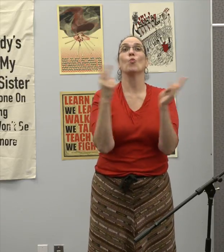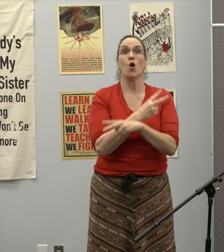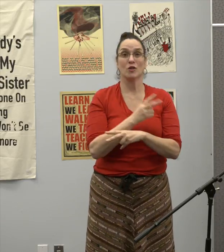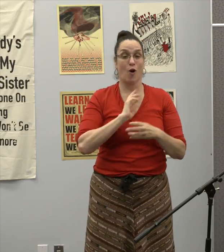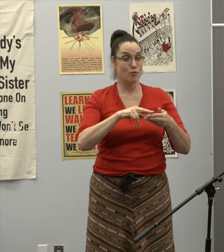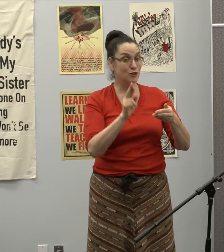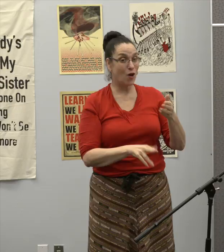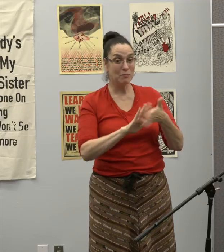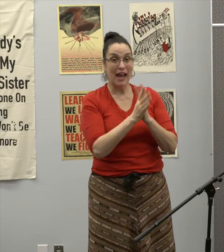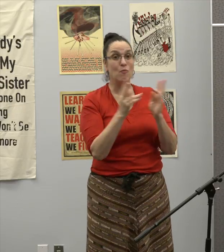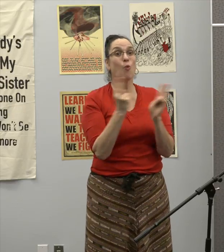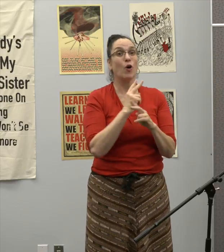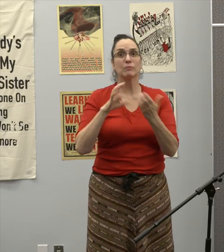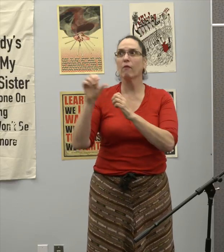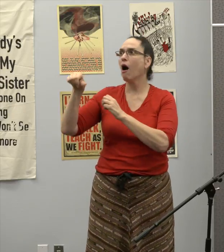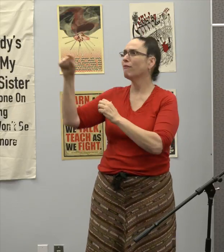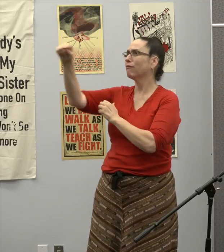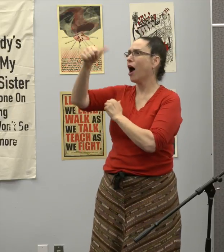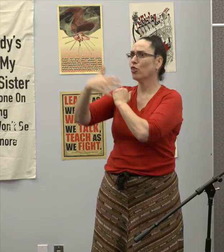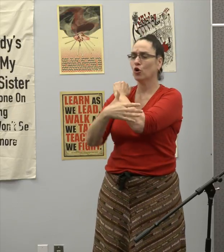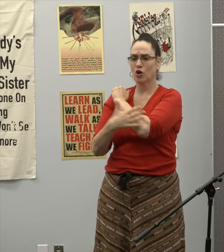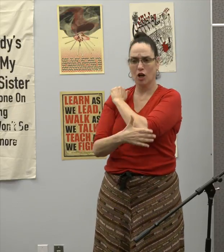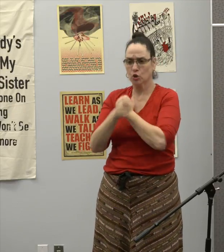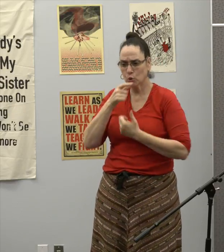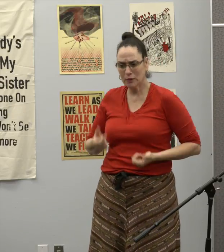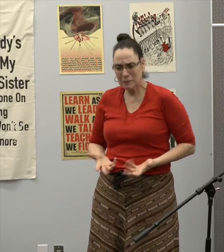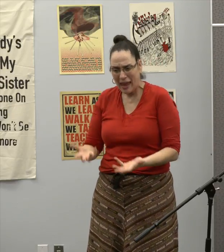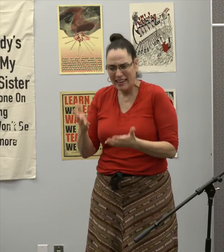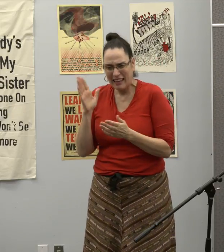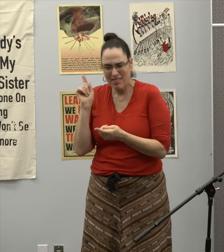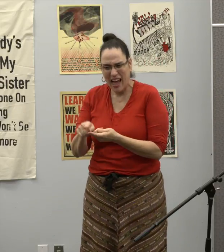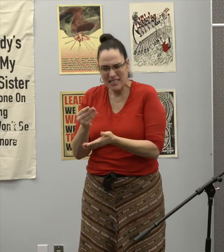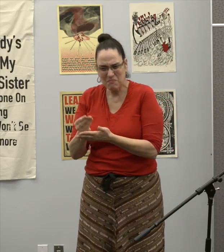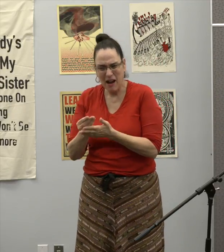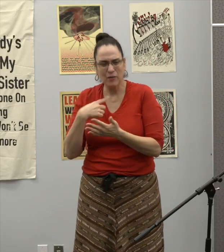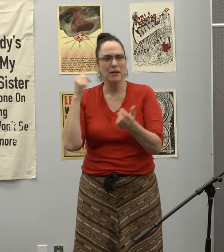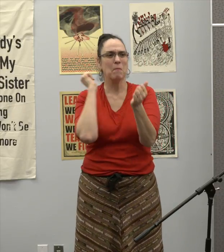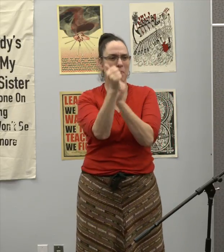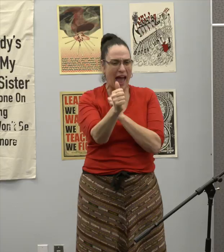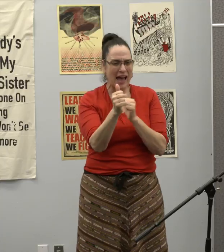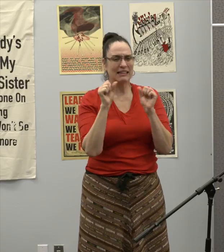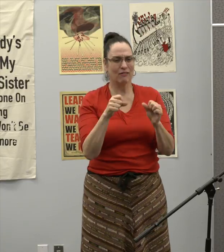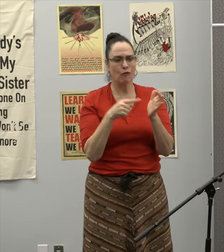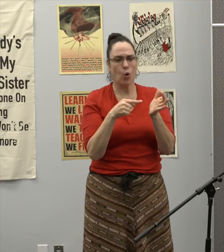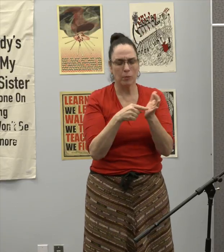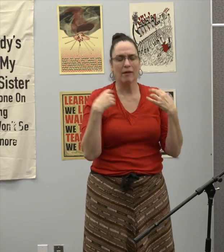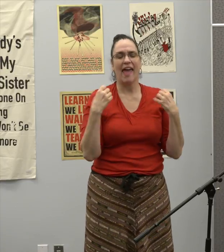was worse than other countries that are spending far less. So we had to pass the Affordable Care Act to bring our health care